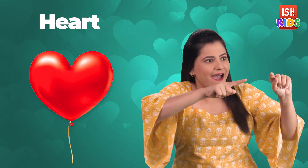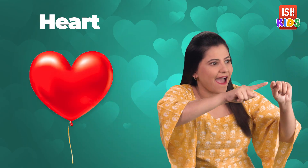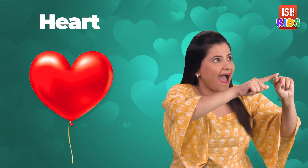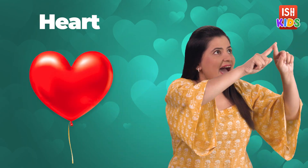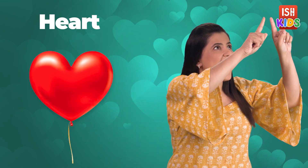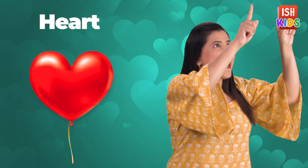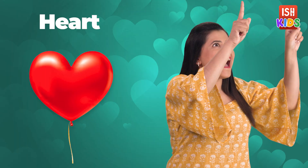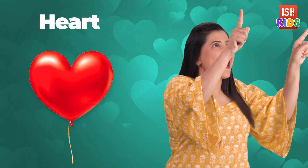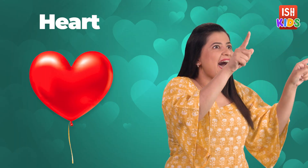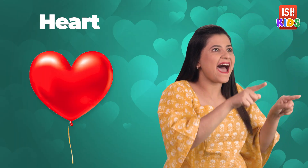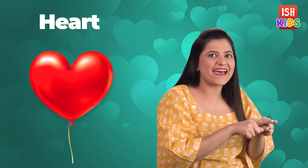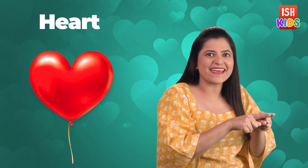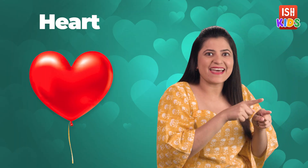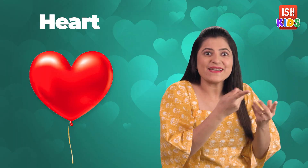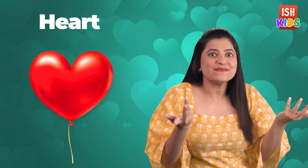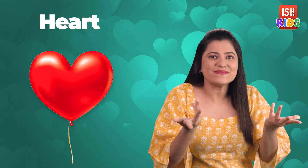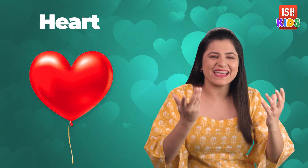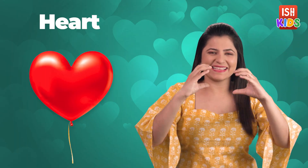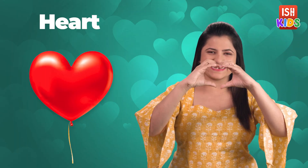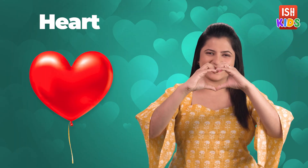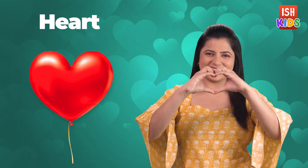the heart shape.